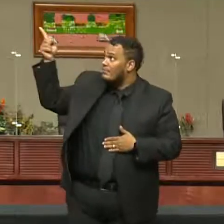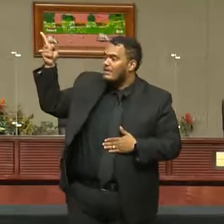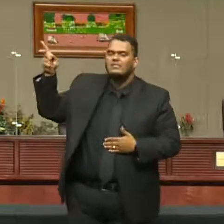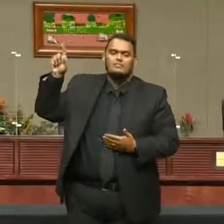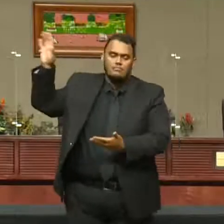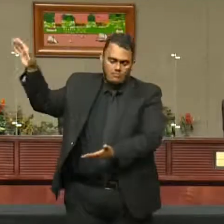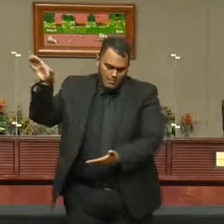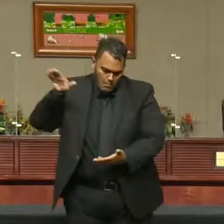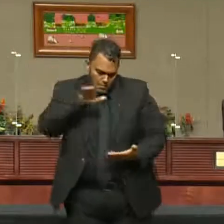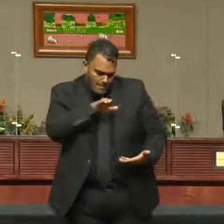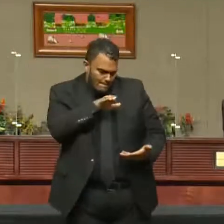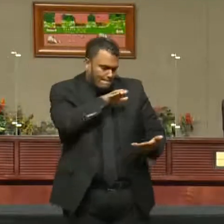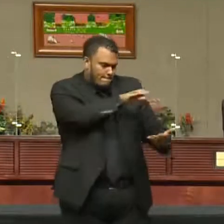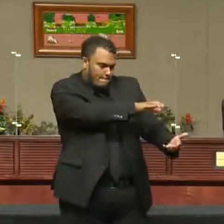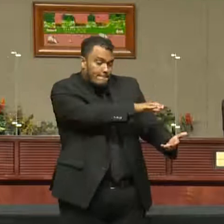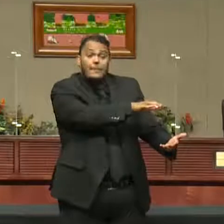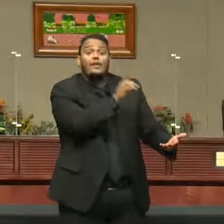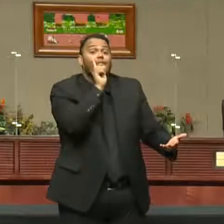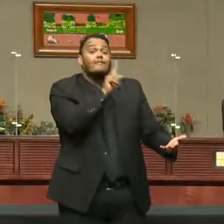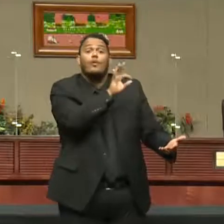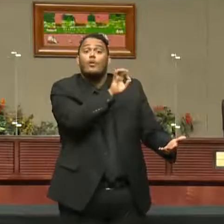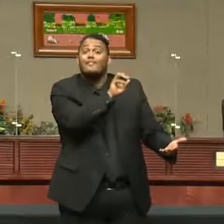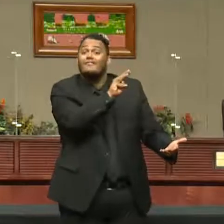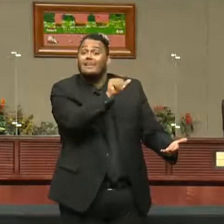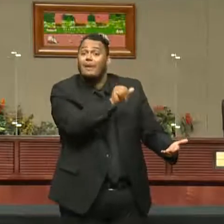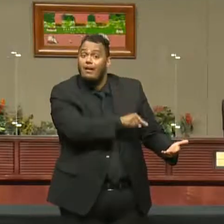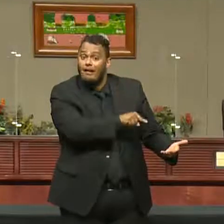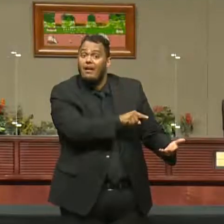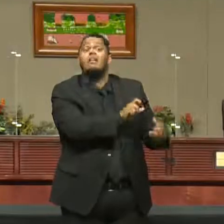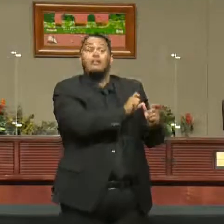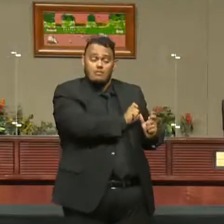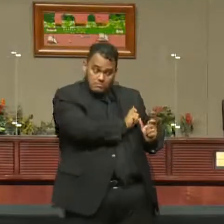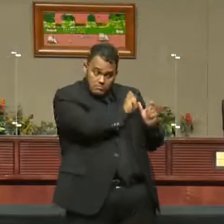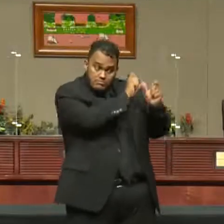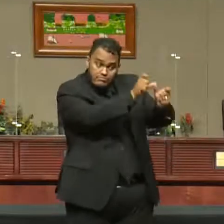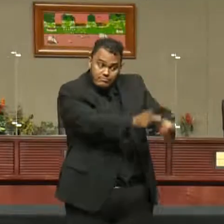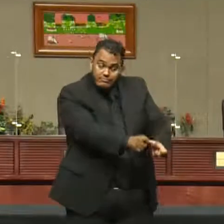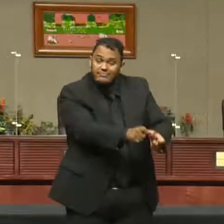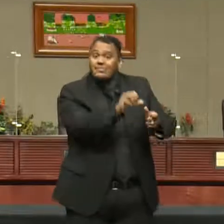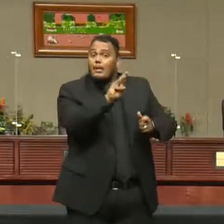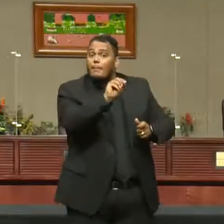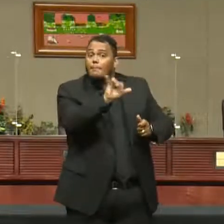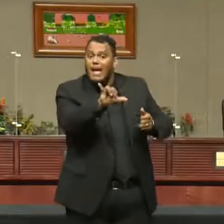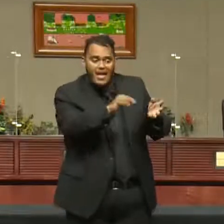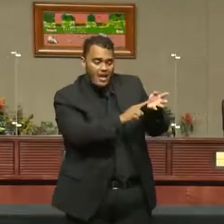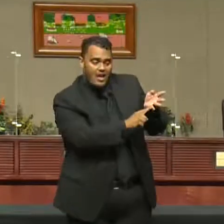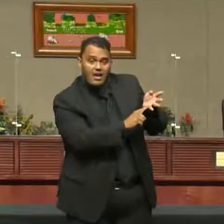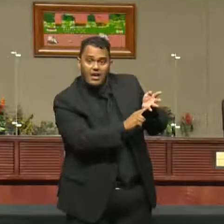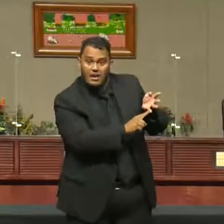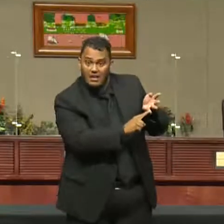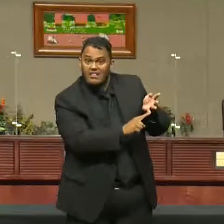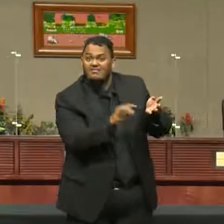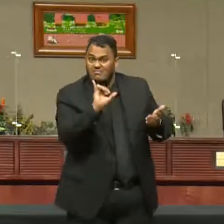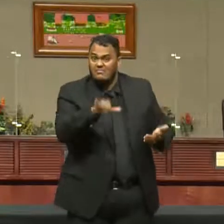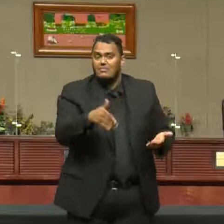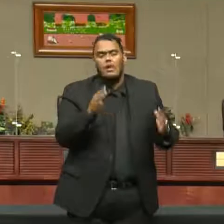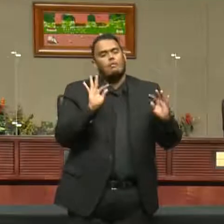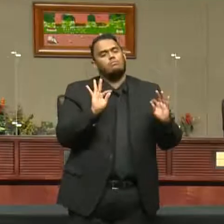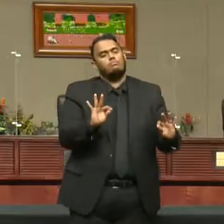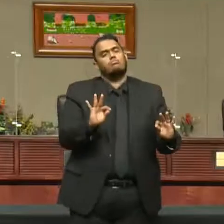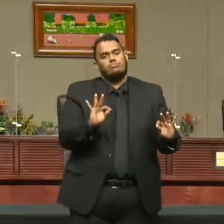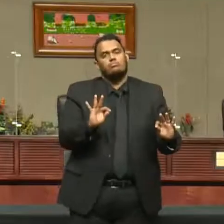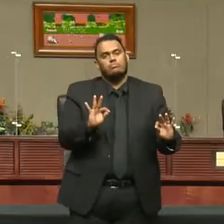essentially here. And so I look forward to even seeing the output from that site increase. But